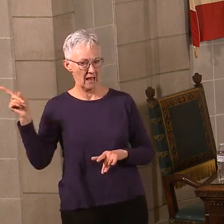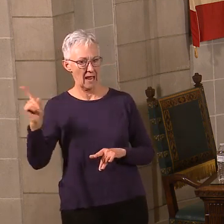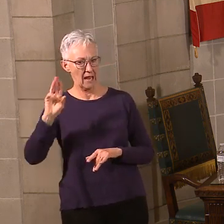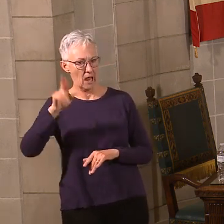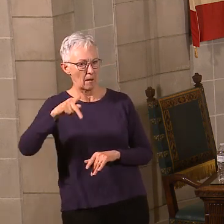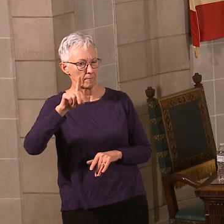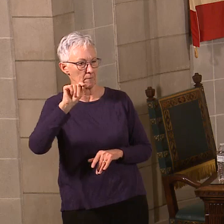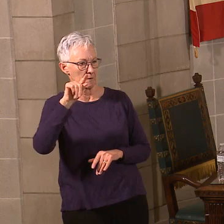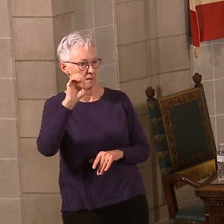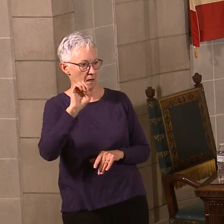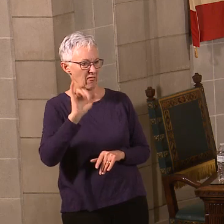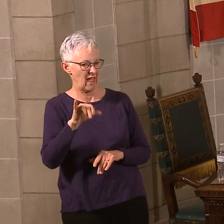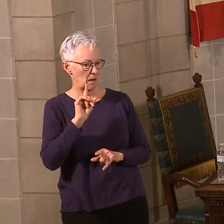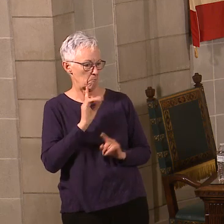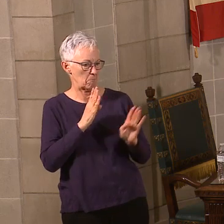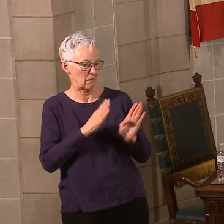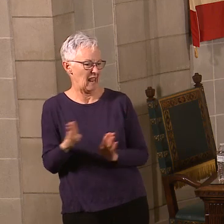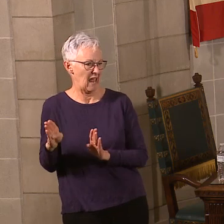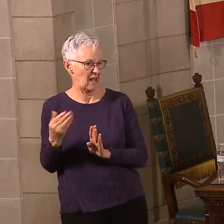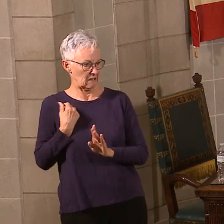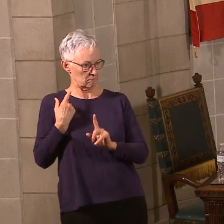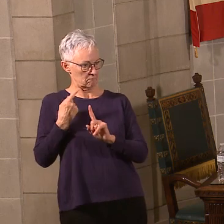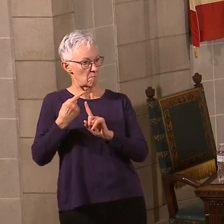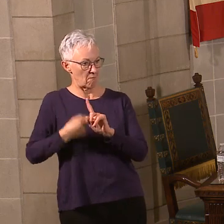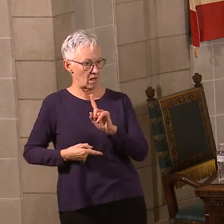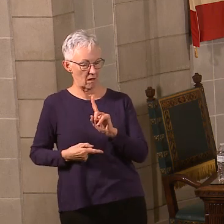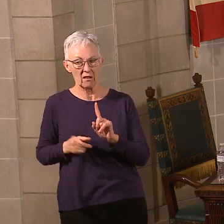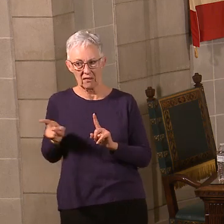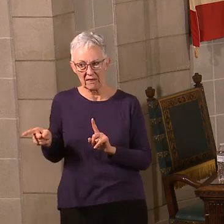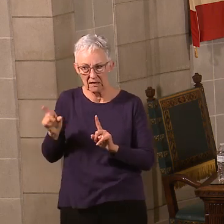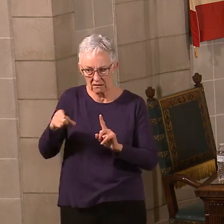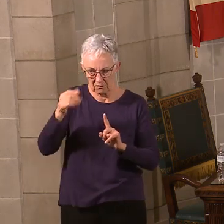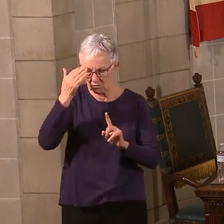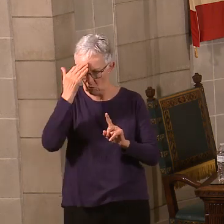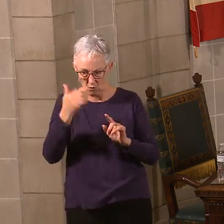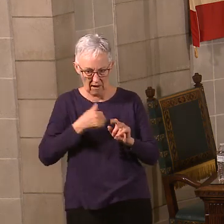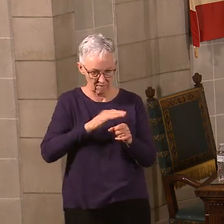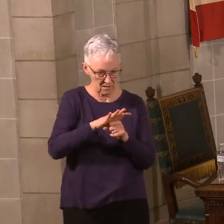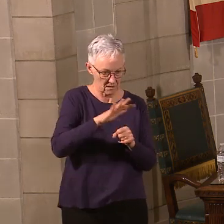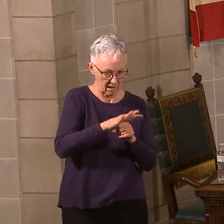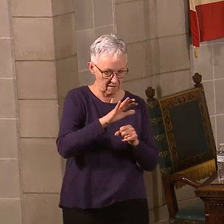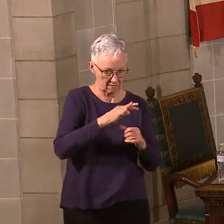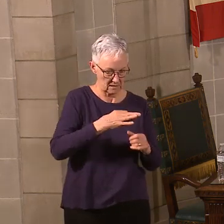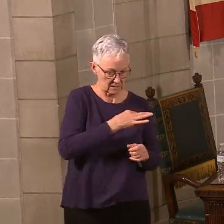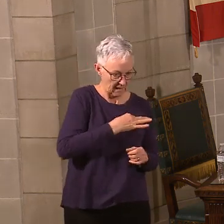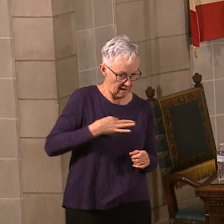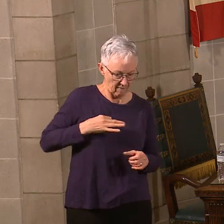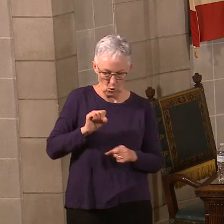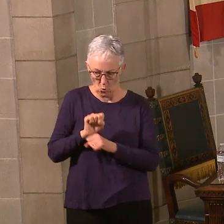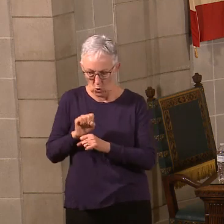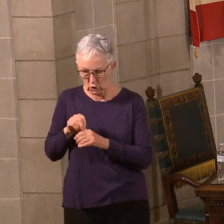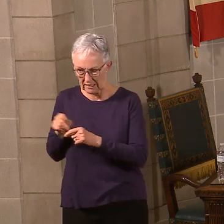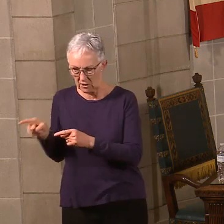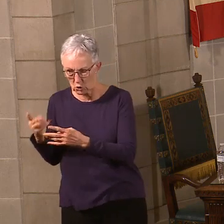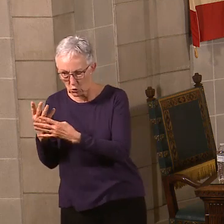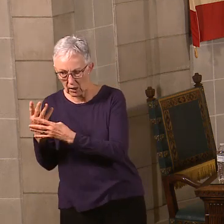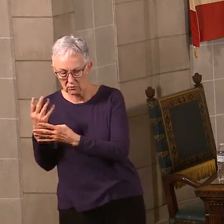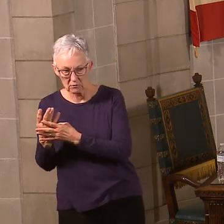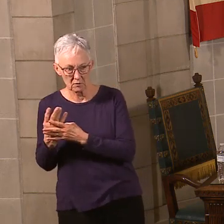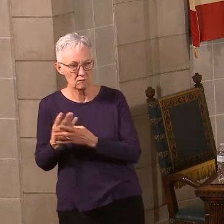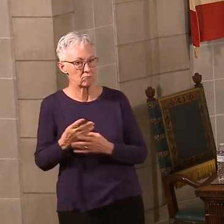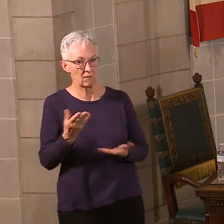sure you manage to make sure you've got the staffing to be able to help do it. And one of the things I will continue to say is that corrections is hiring. And in fact, I